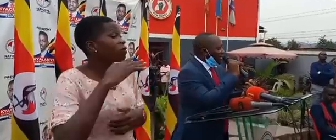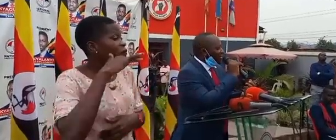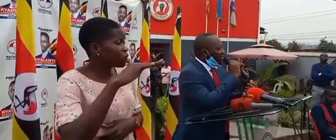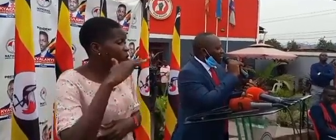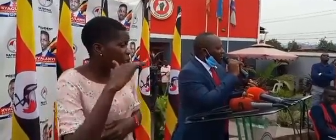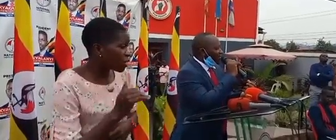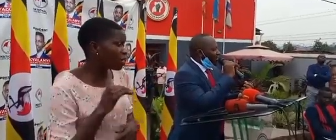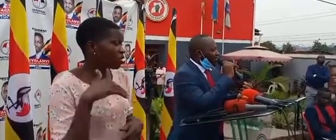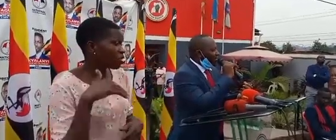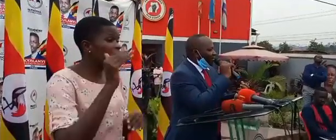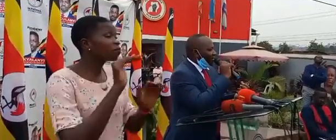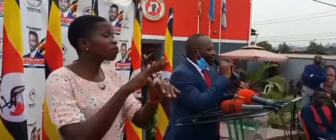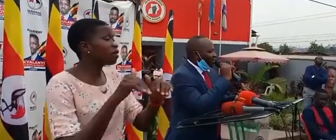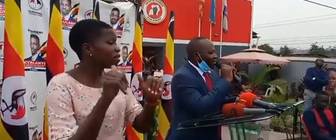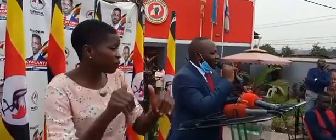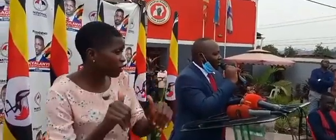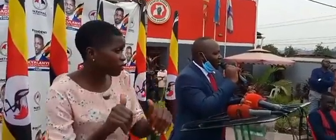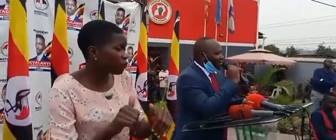Singa